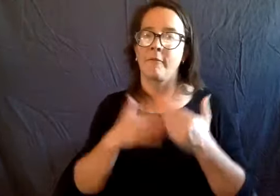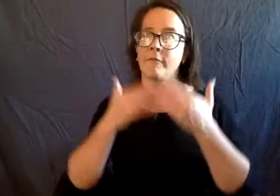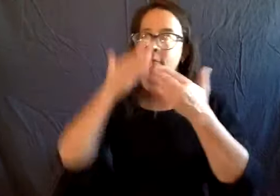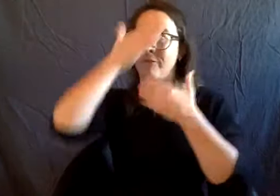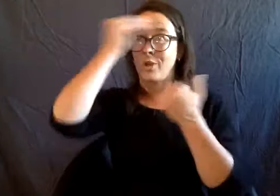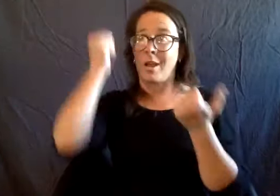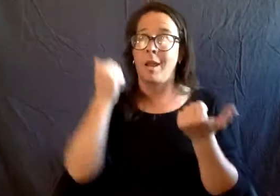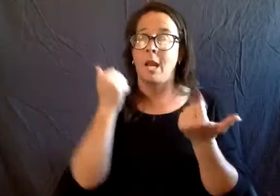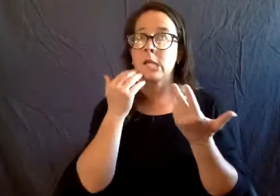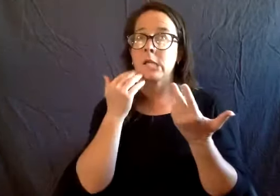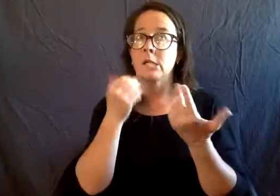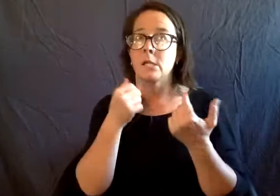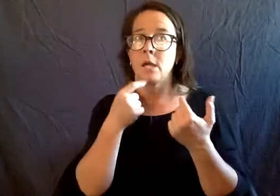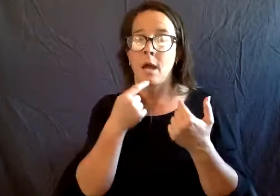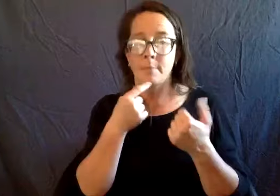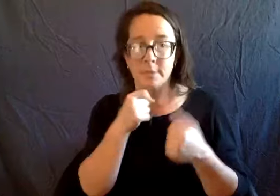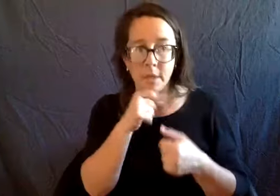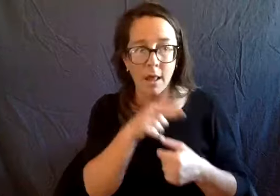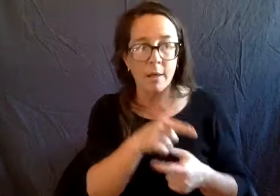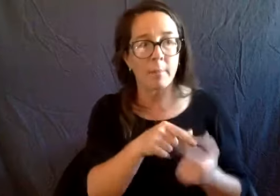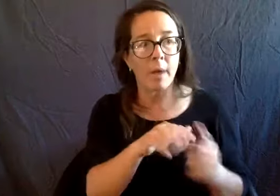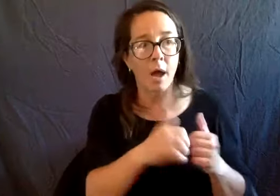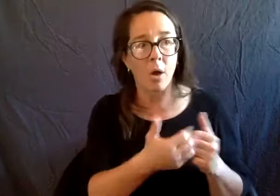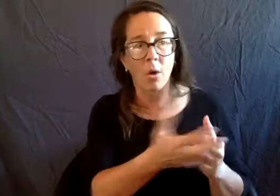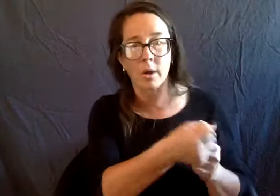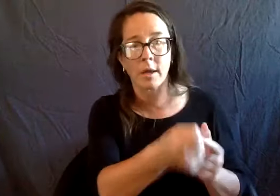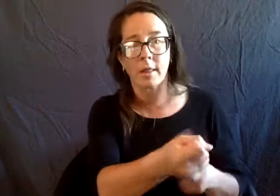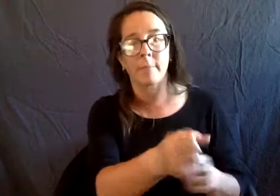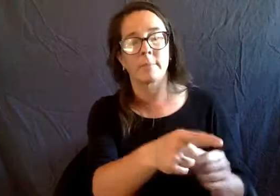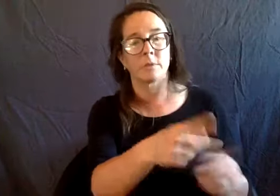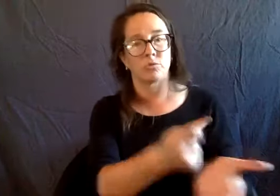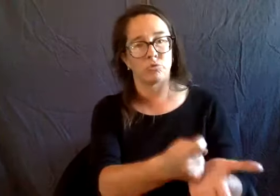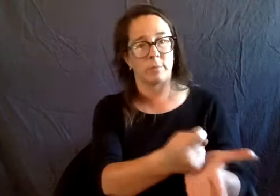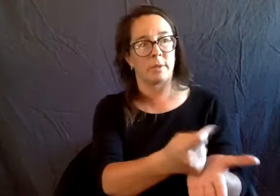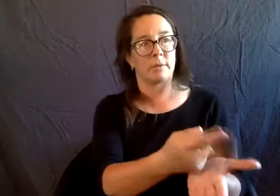And so I'm telling them, how to get the family member into treatment, how to get them sober.